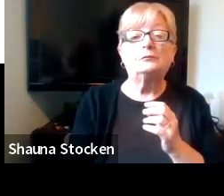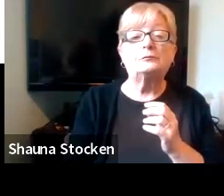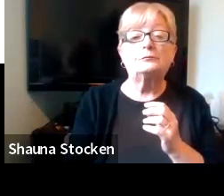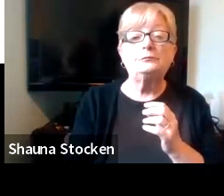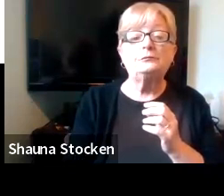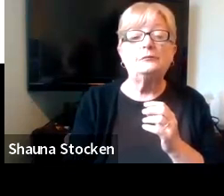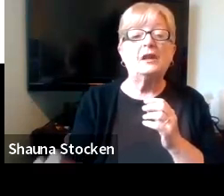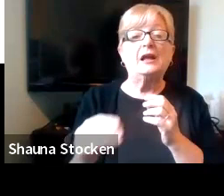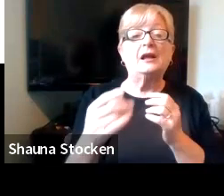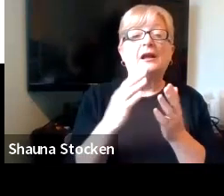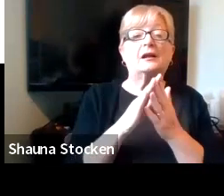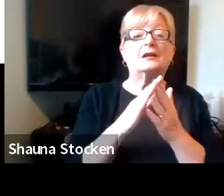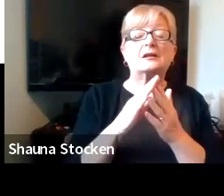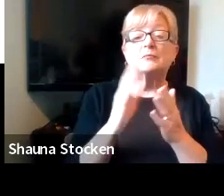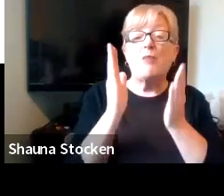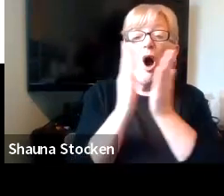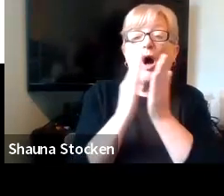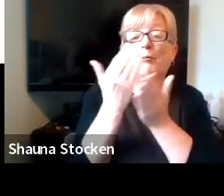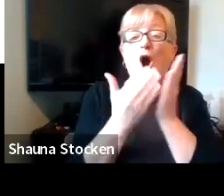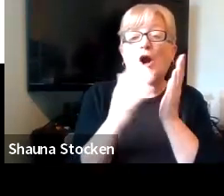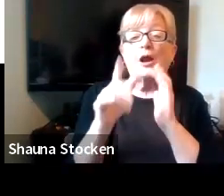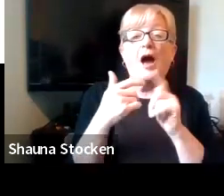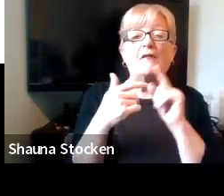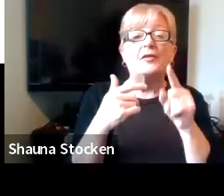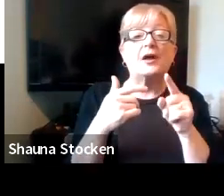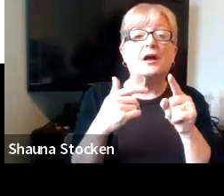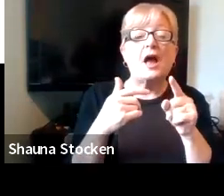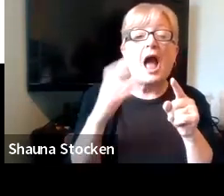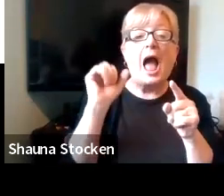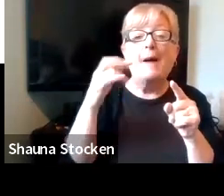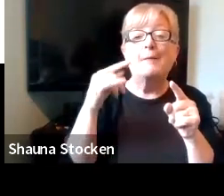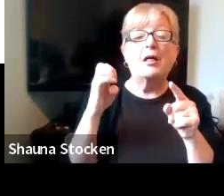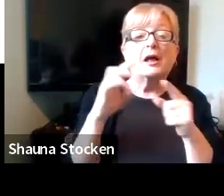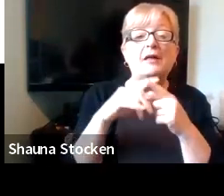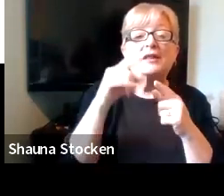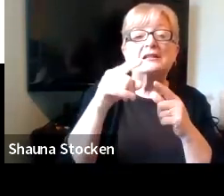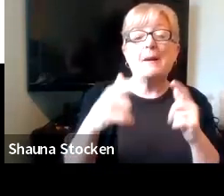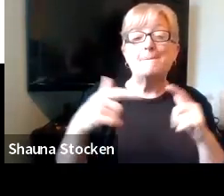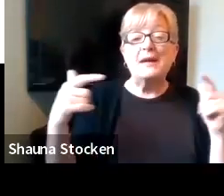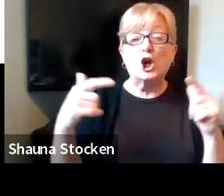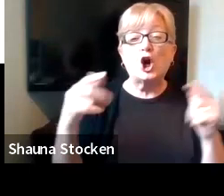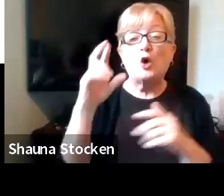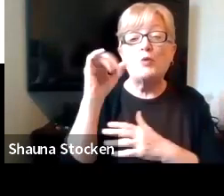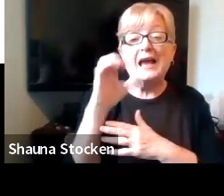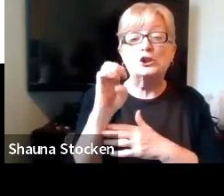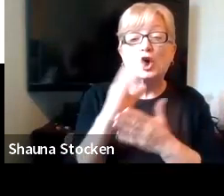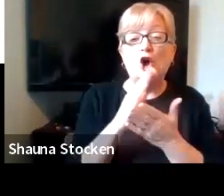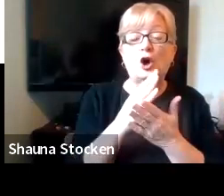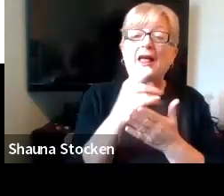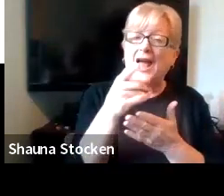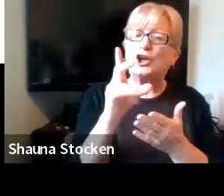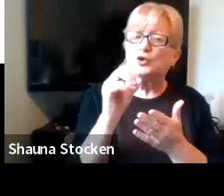that it's a smaller chunk. This rice cooker is a bigger rice cooker. They do make these